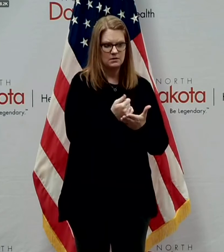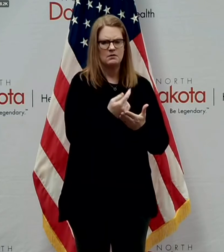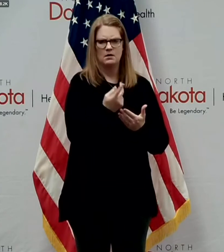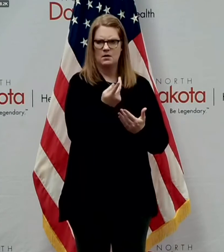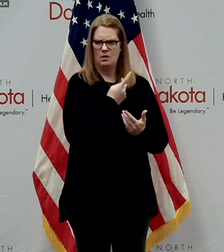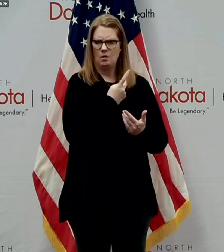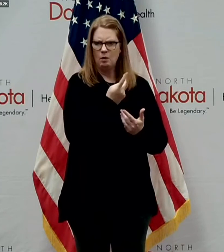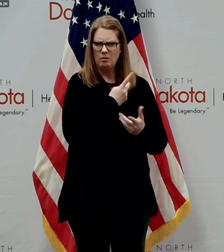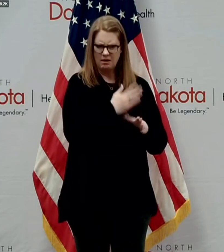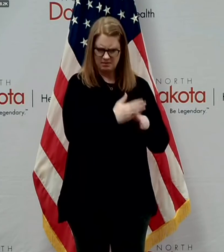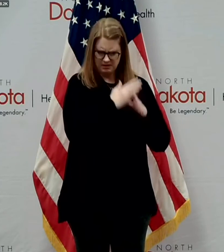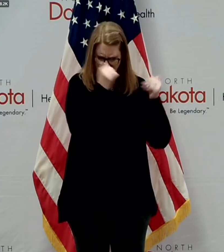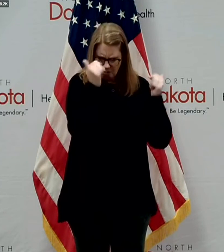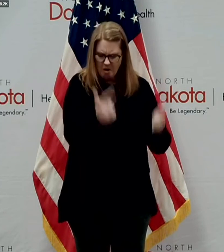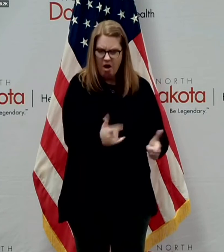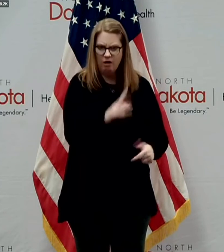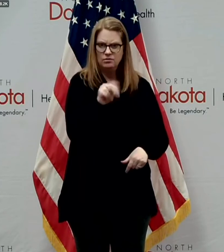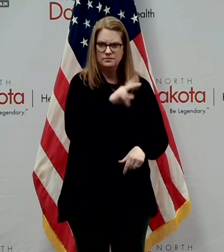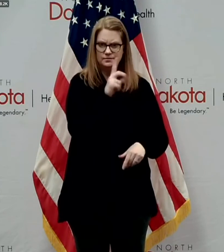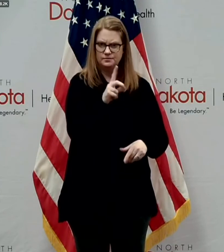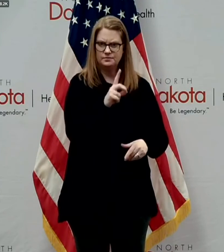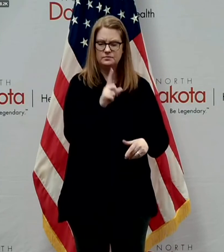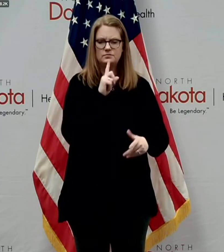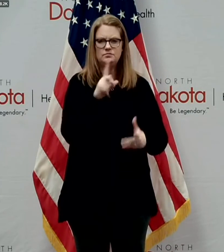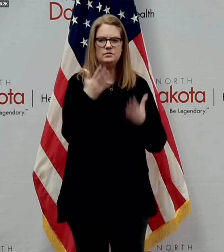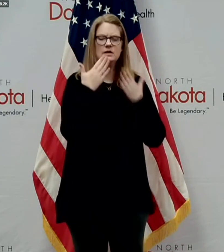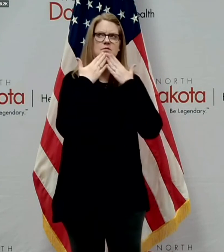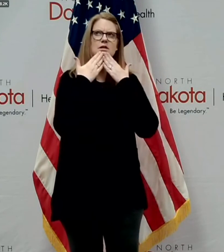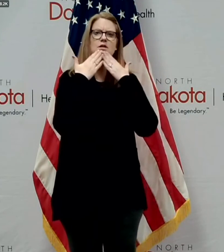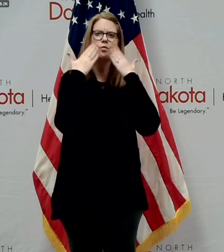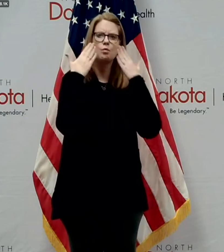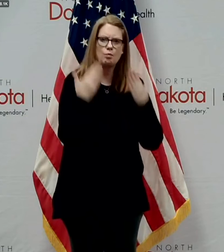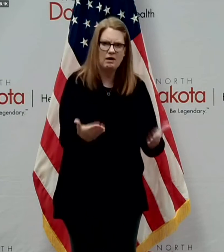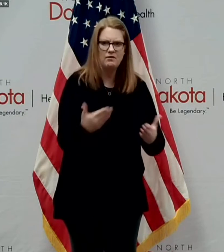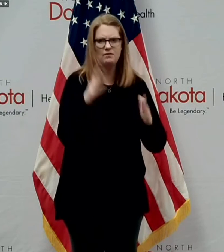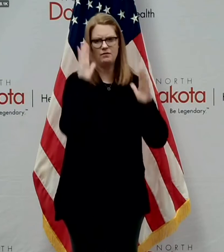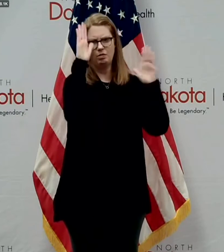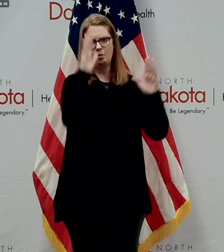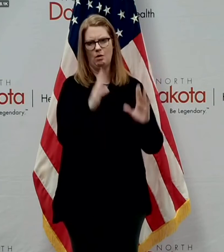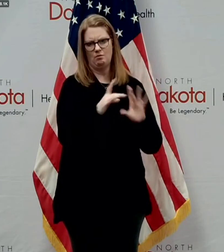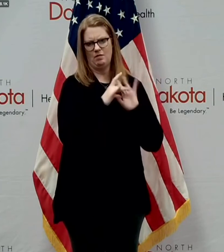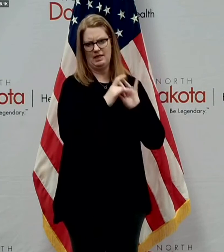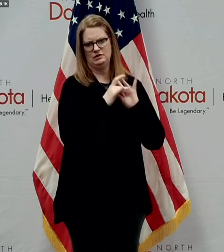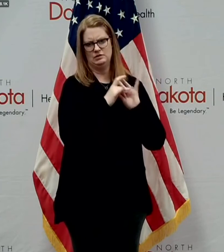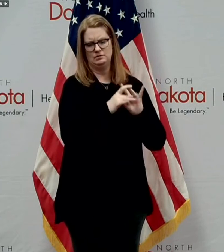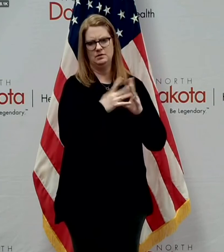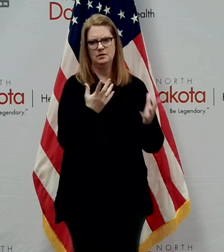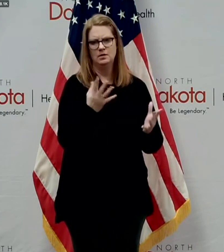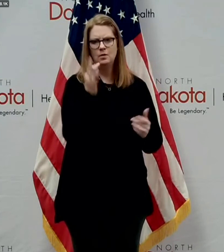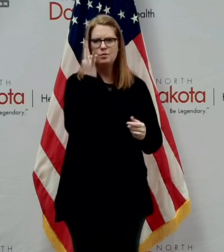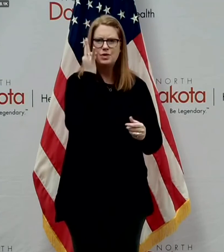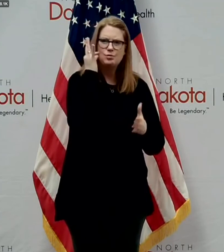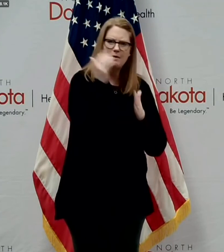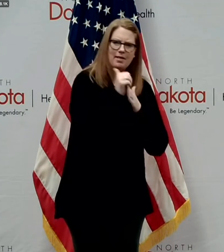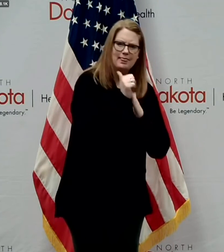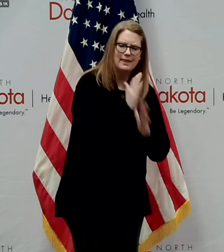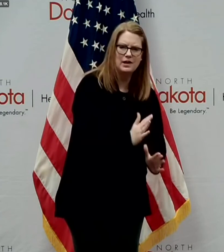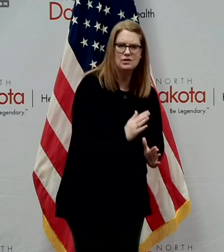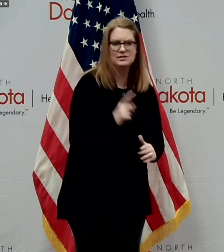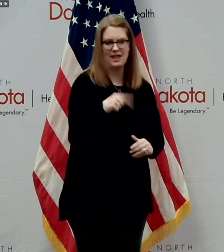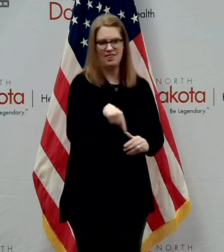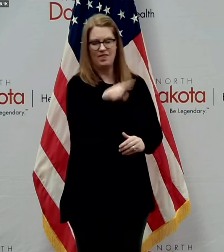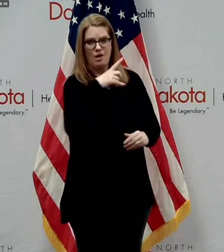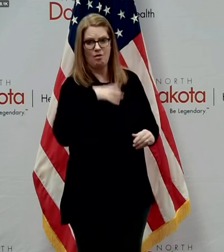the health of all North Dakotans, and we're super grateful for the great relationships we have with the tribal leaders and their